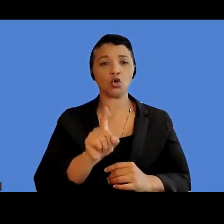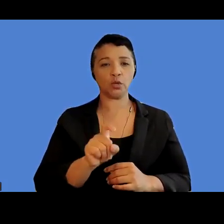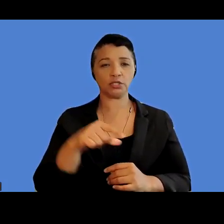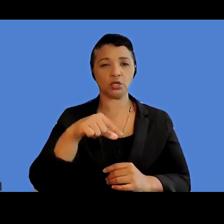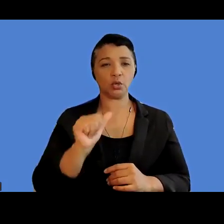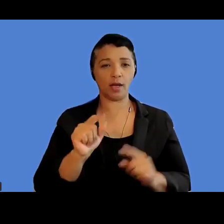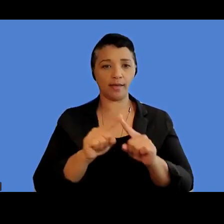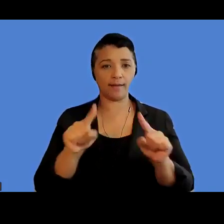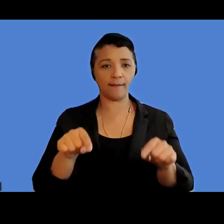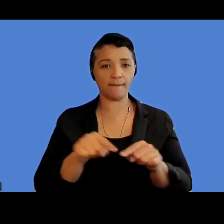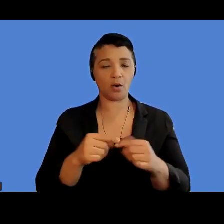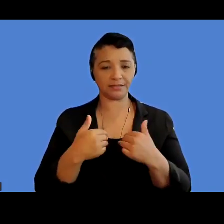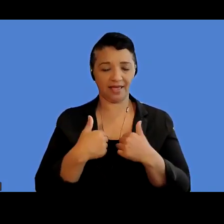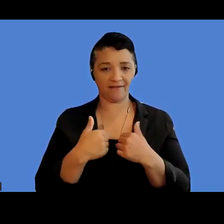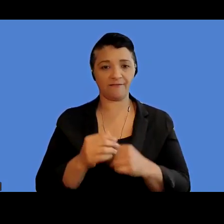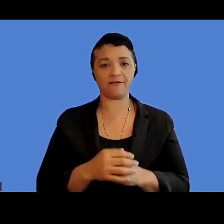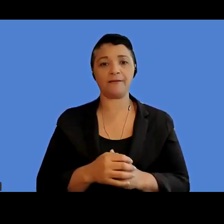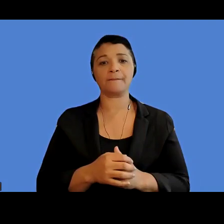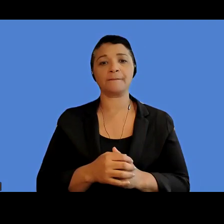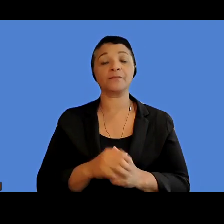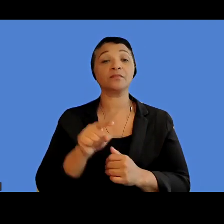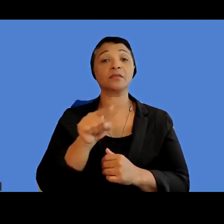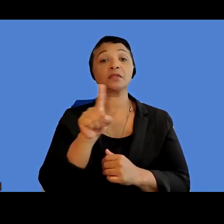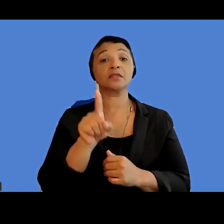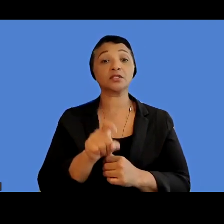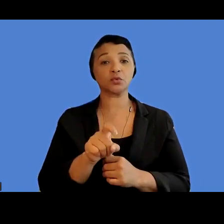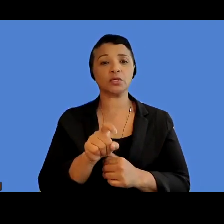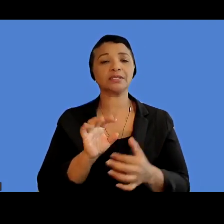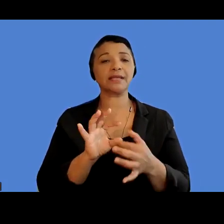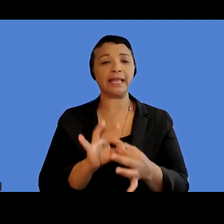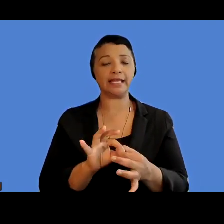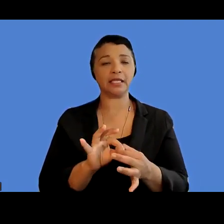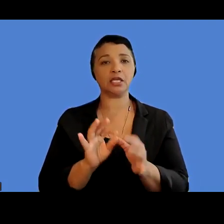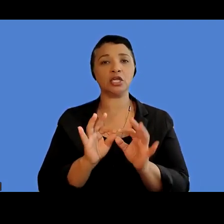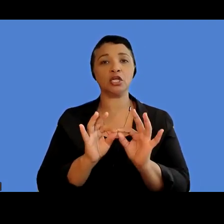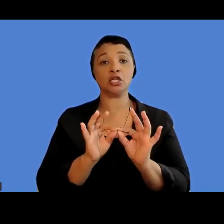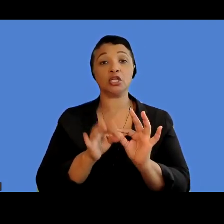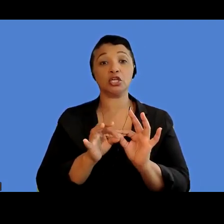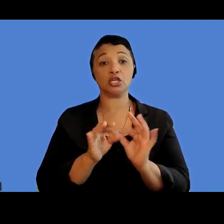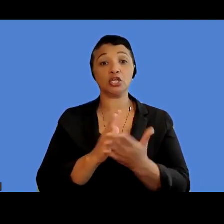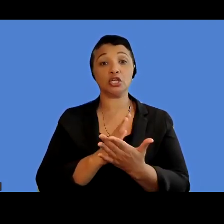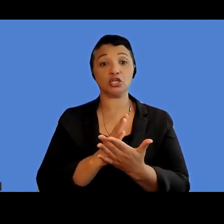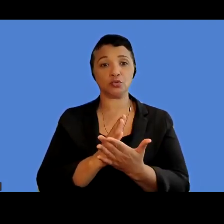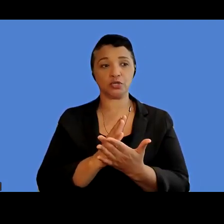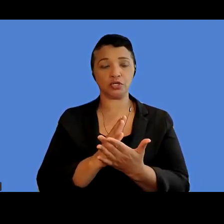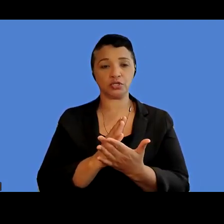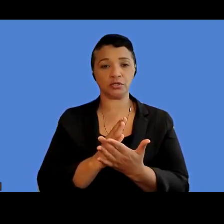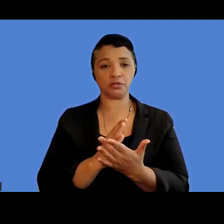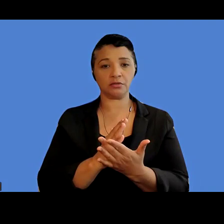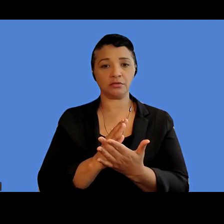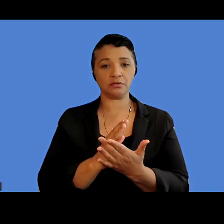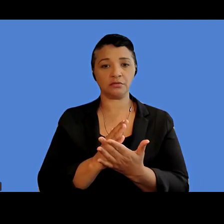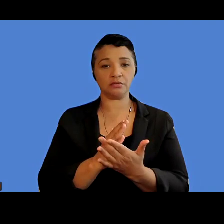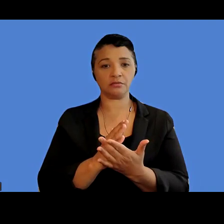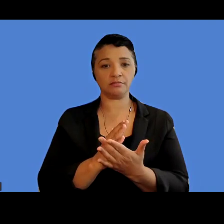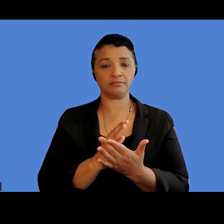box, which is about Portuguese interpretation, and I'm sorry to communicate that